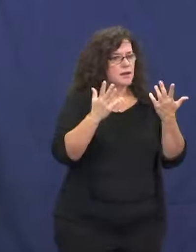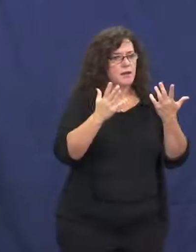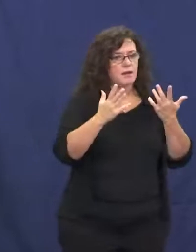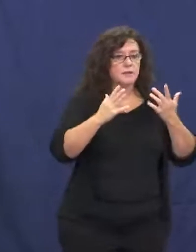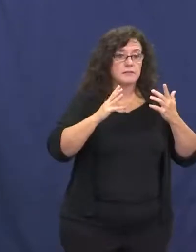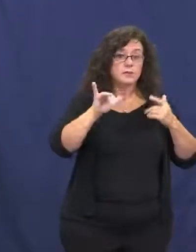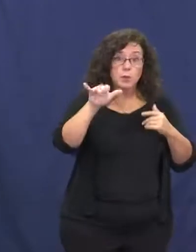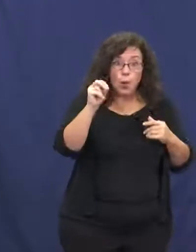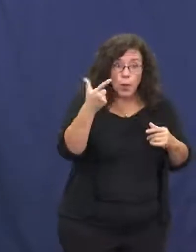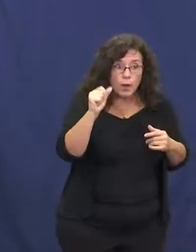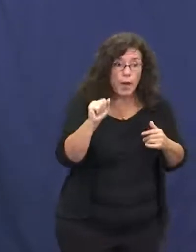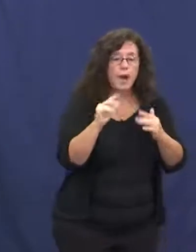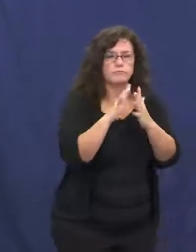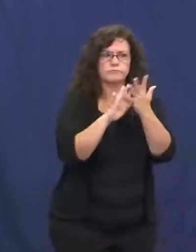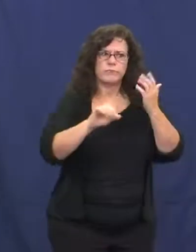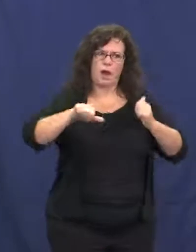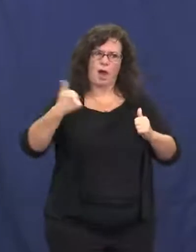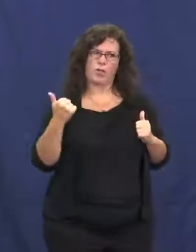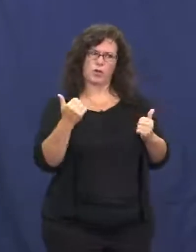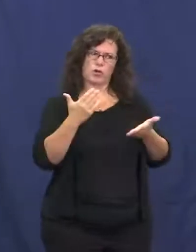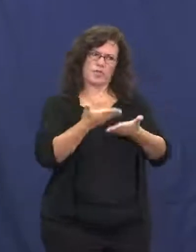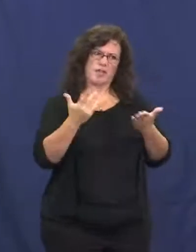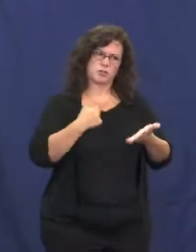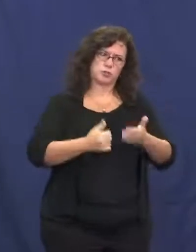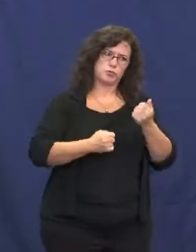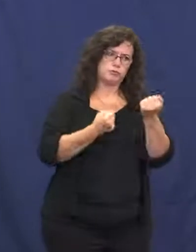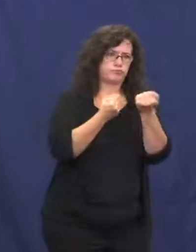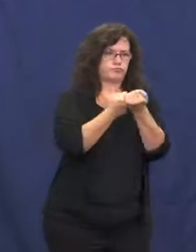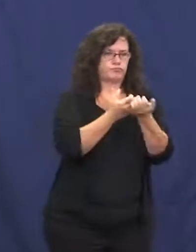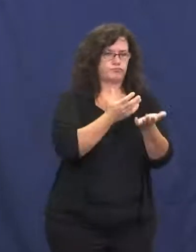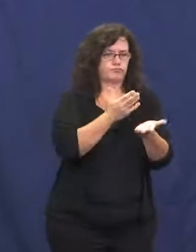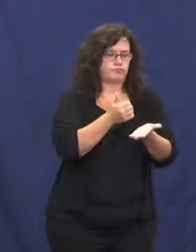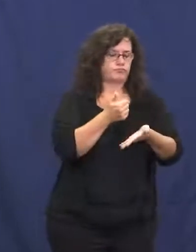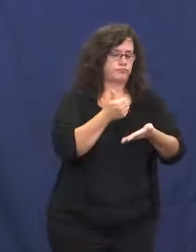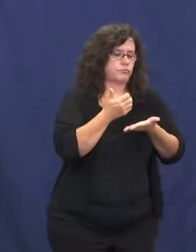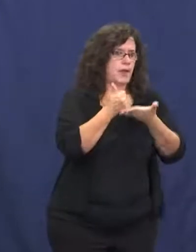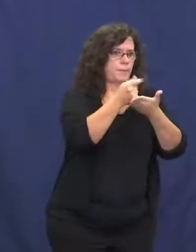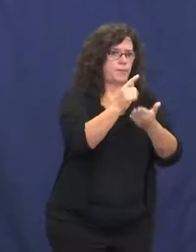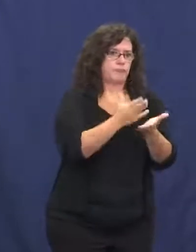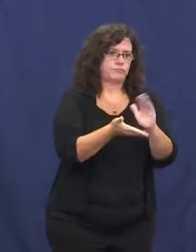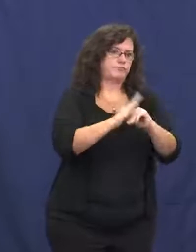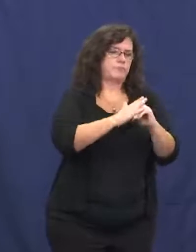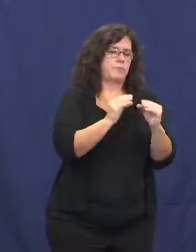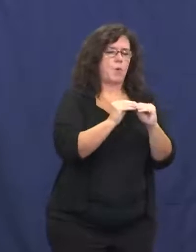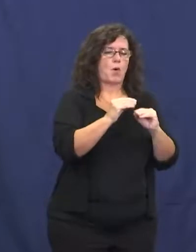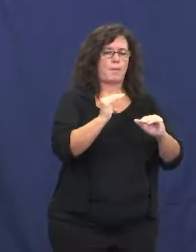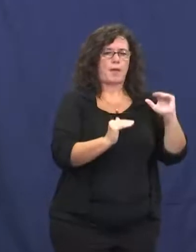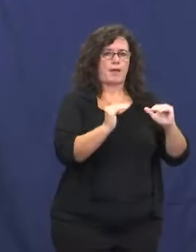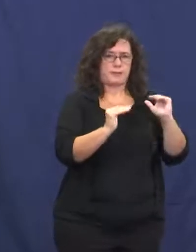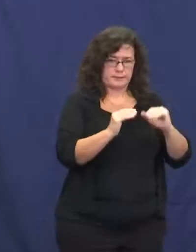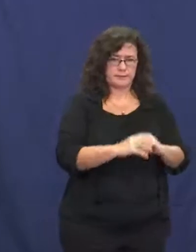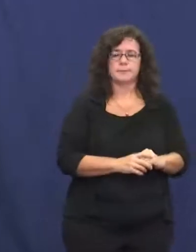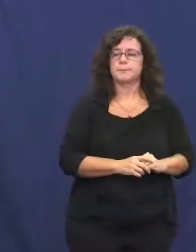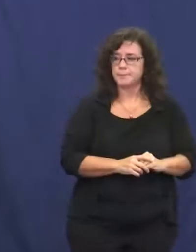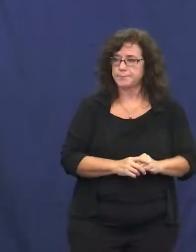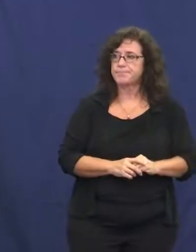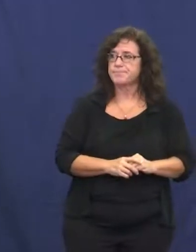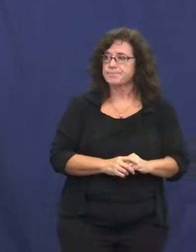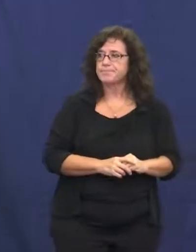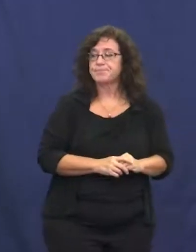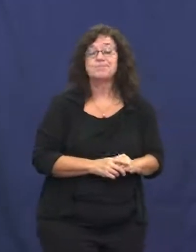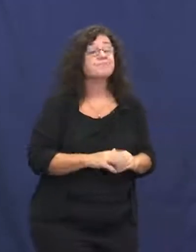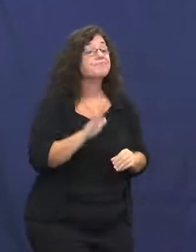and they're known to work. So how can you stay safe during this pandemic? Well, there are a few things. First of all, wear a